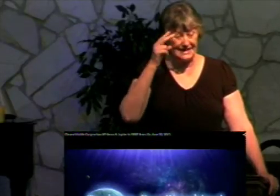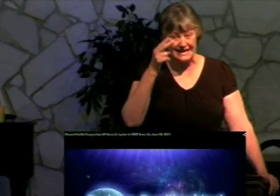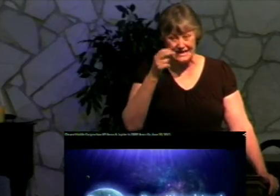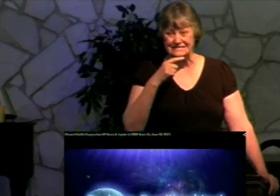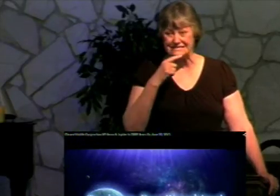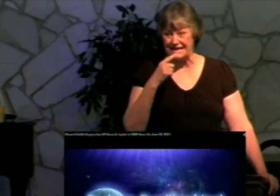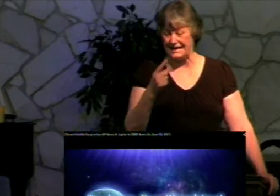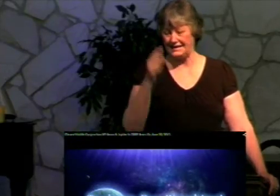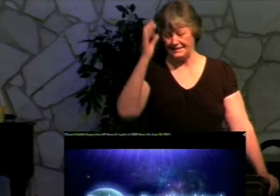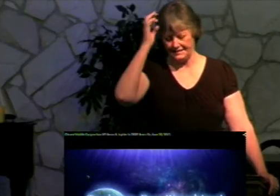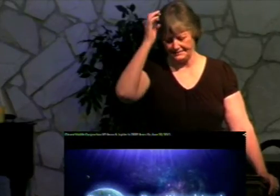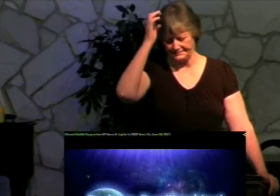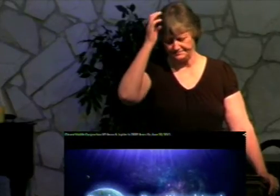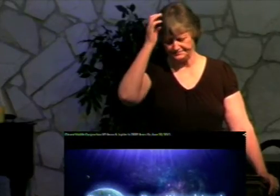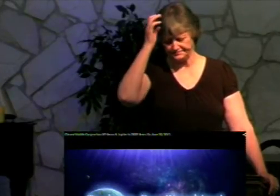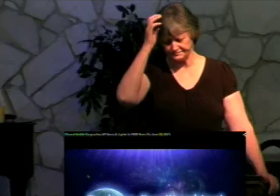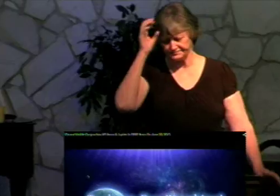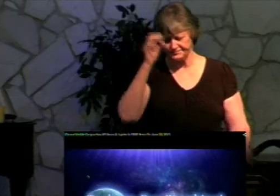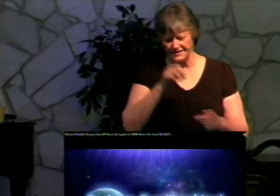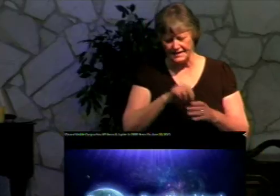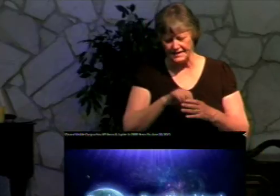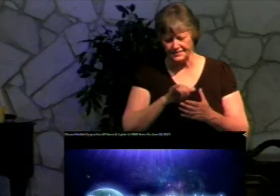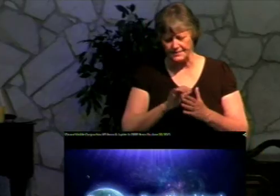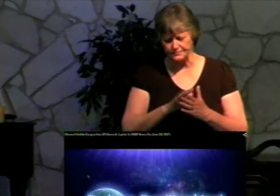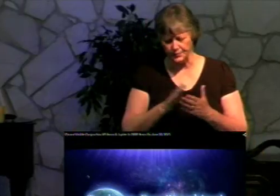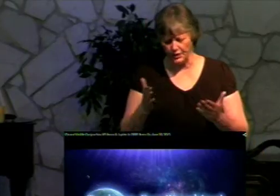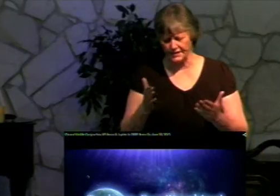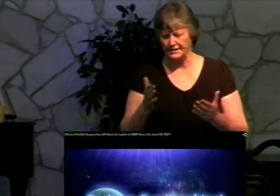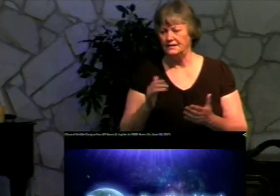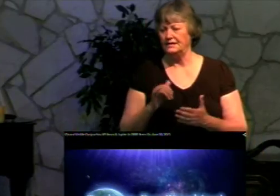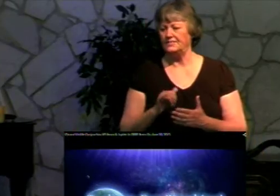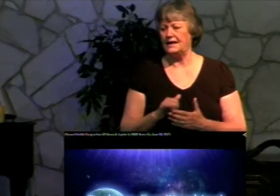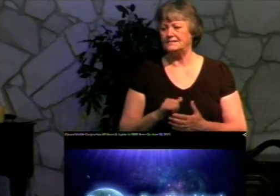he said in that book that